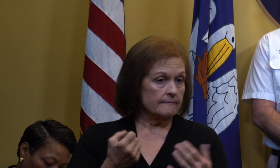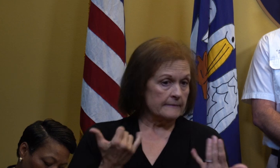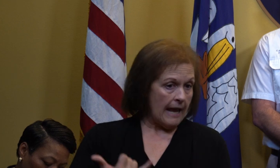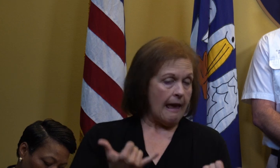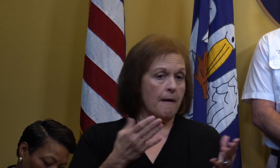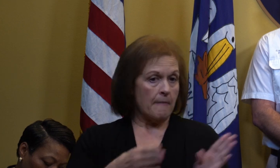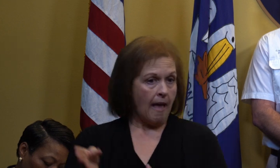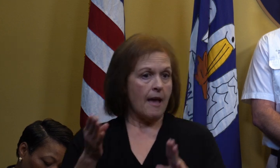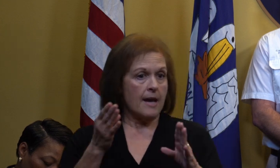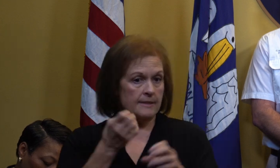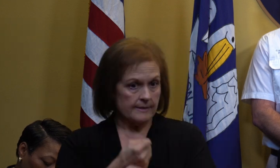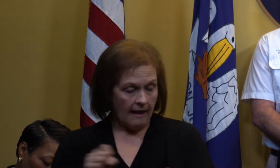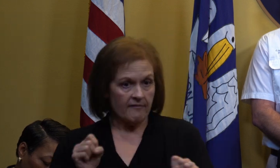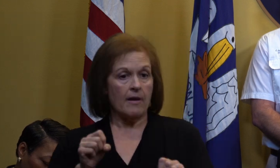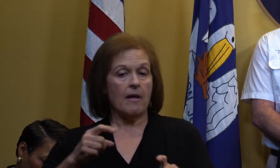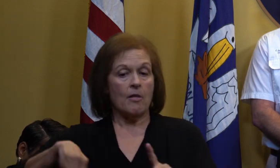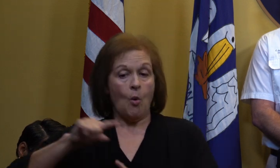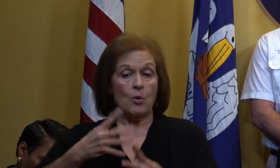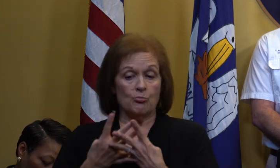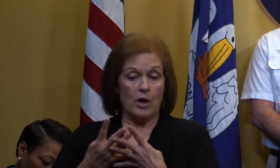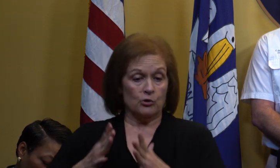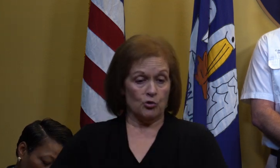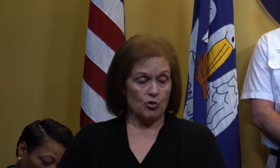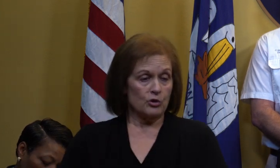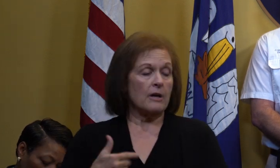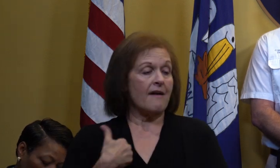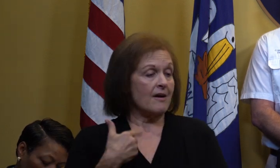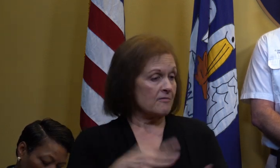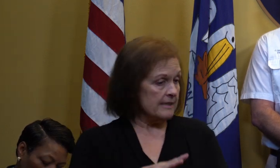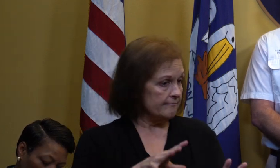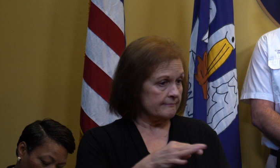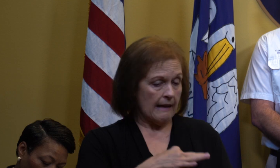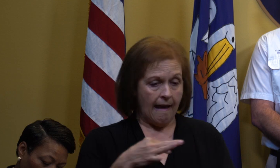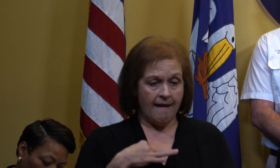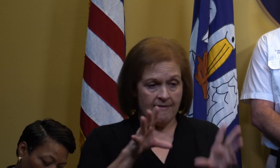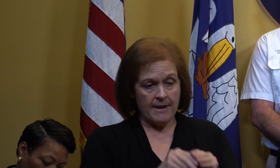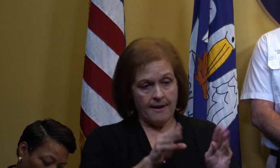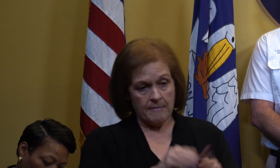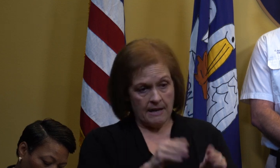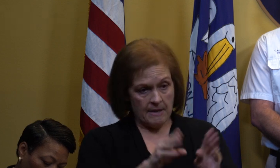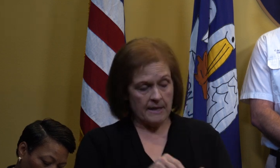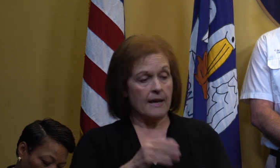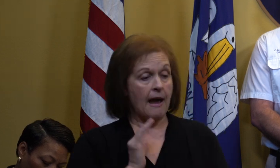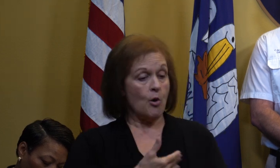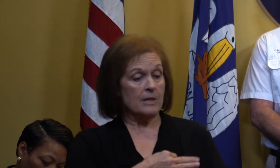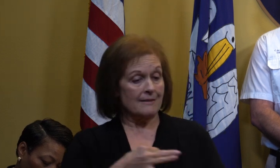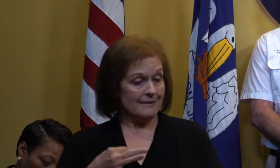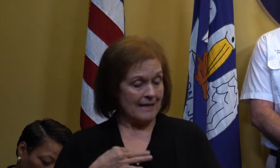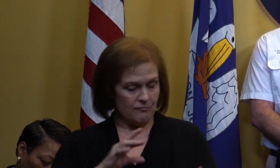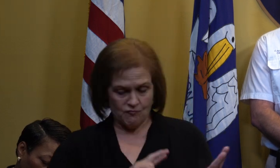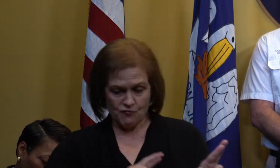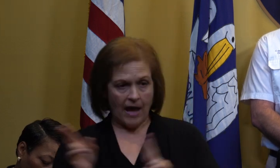and those in our custody seriously. We've had internal staff meetings over the past month, and our staff is fully ready to